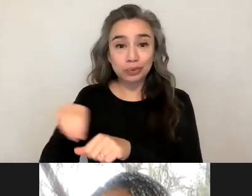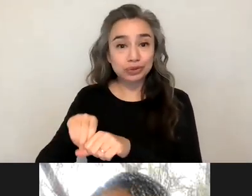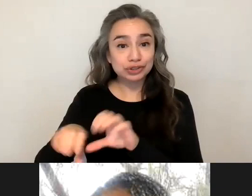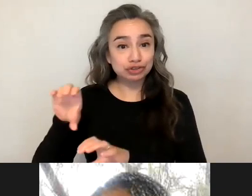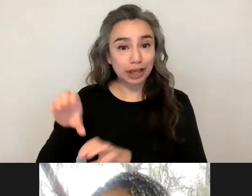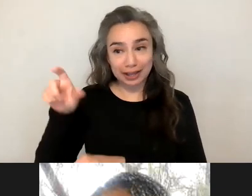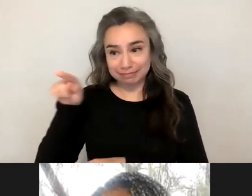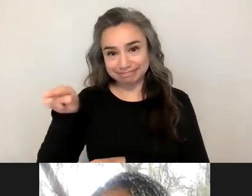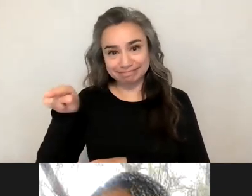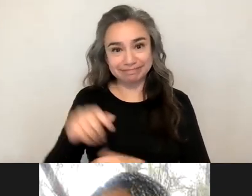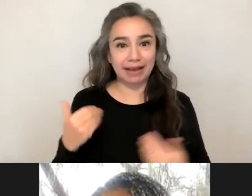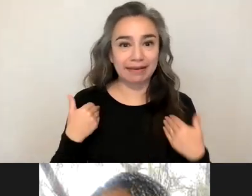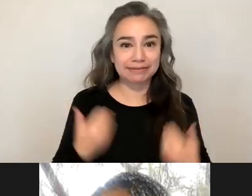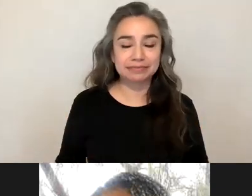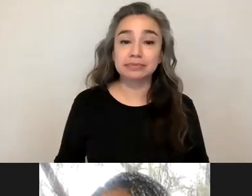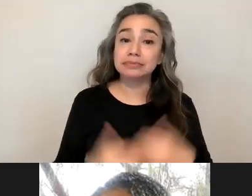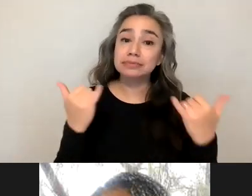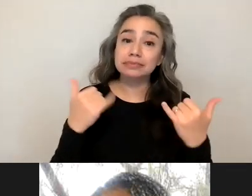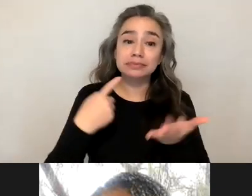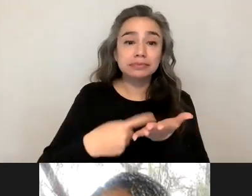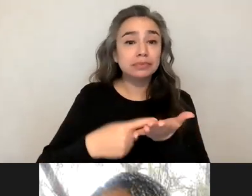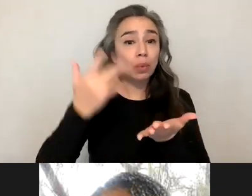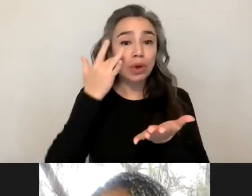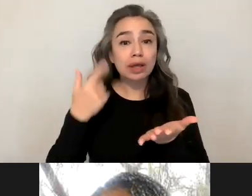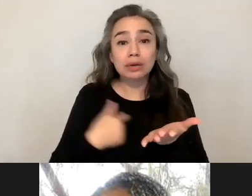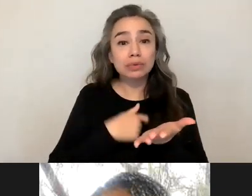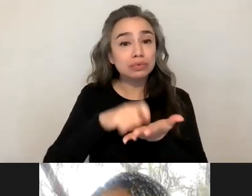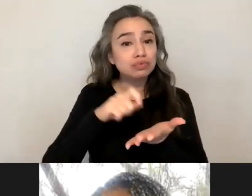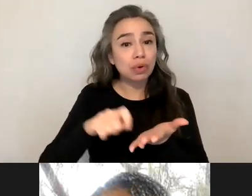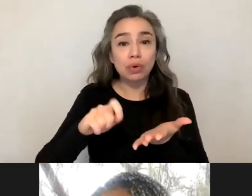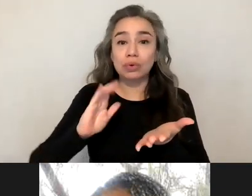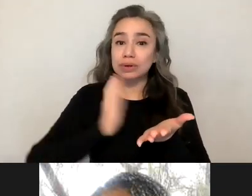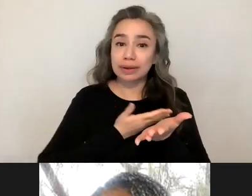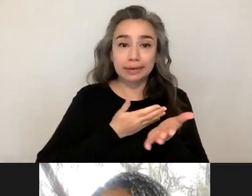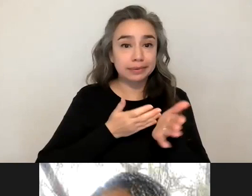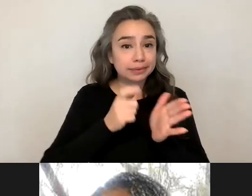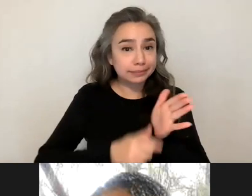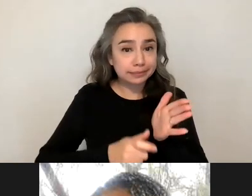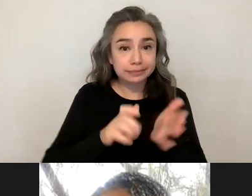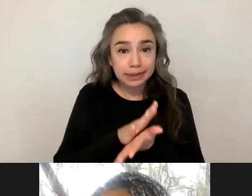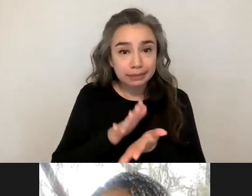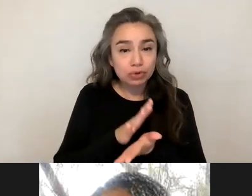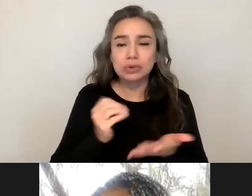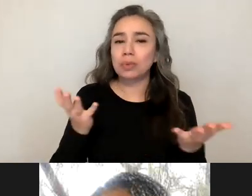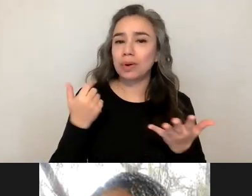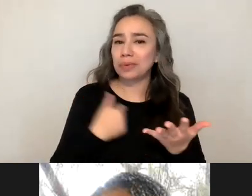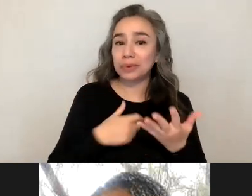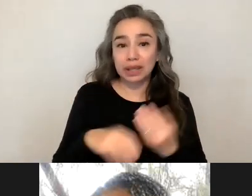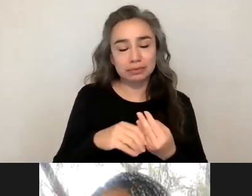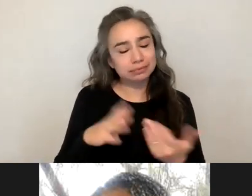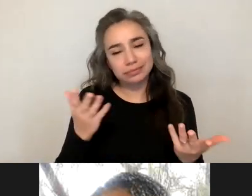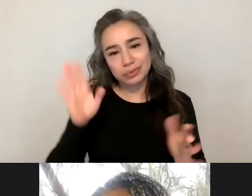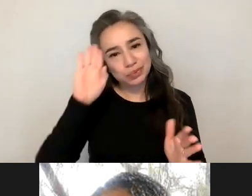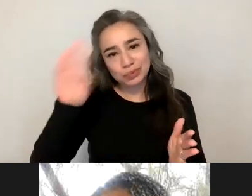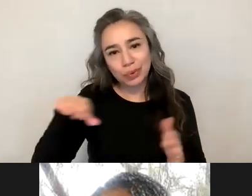today we're going to talk about why we wrote the papers and what we would add or what we would update. The world has changed so much